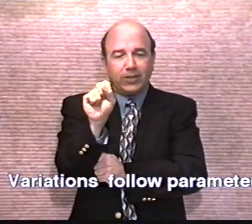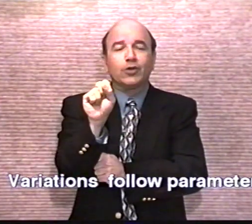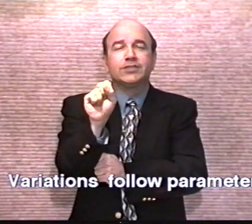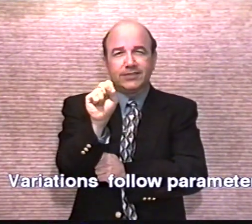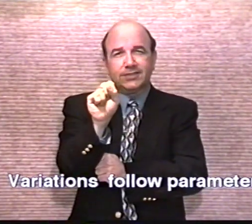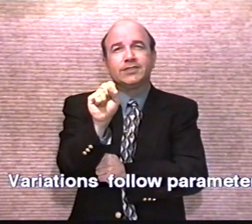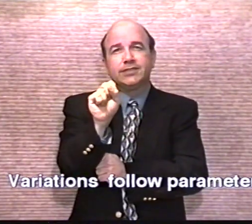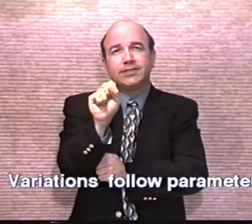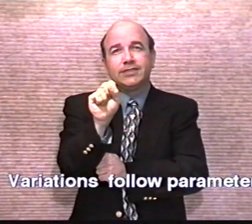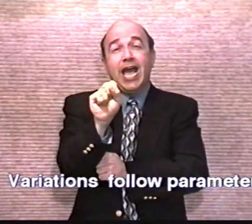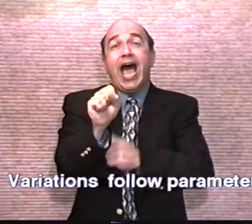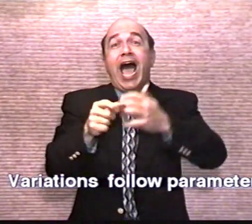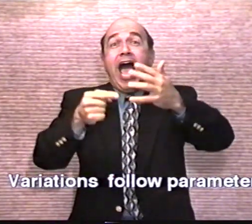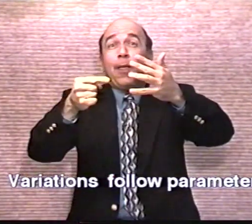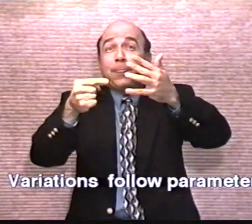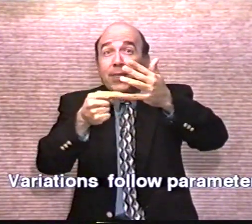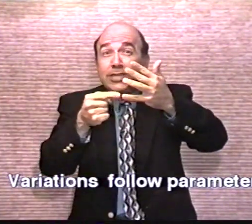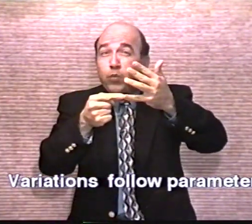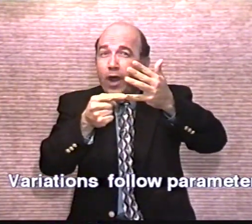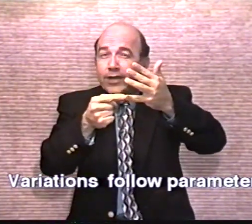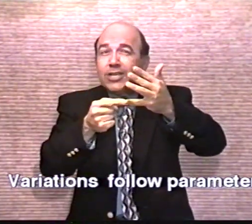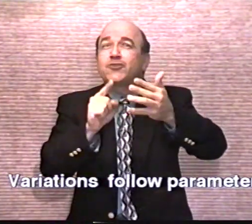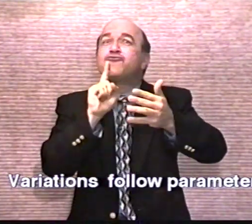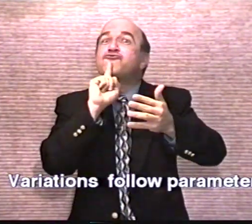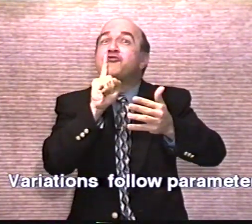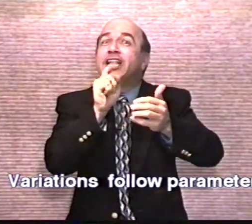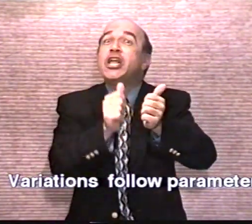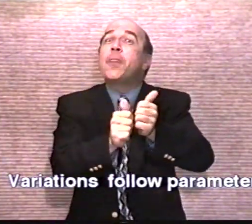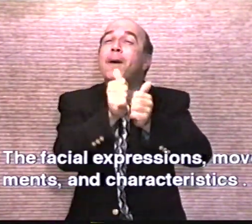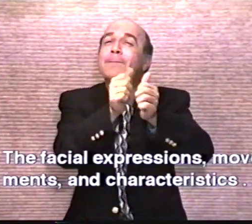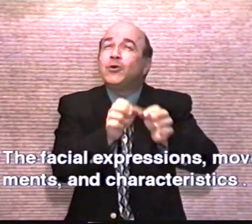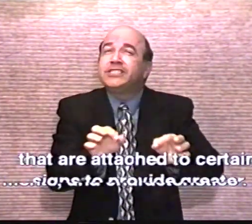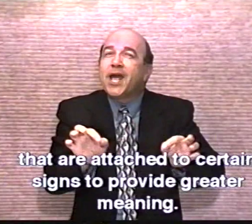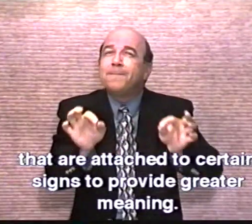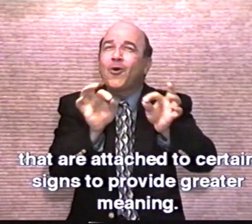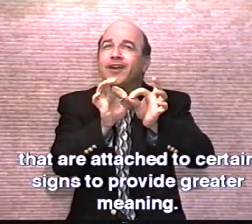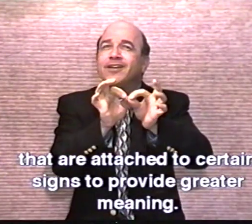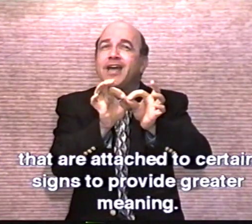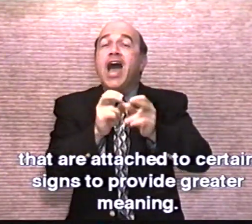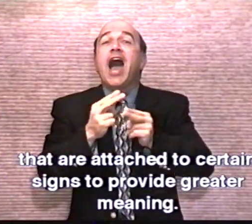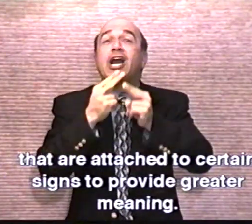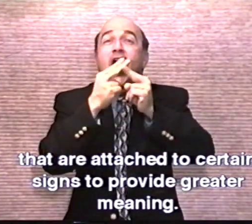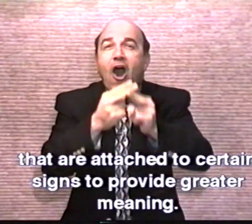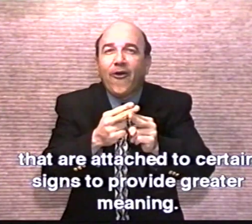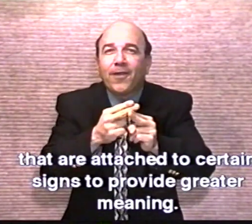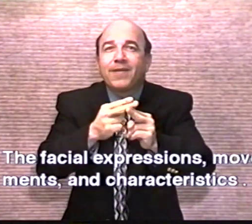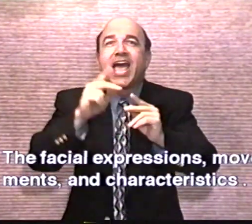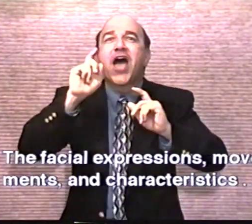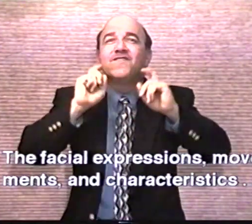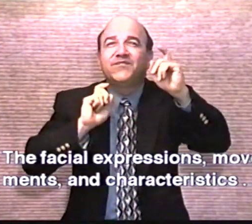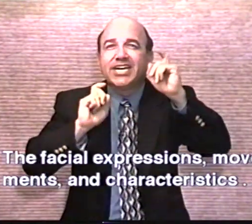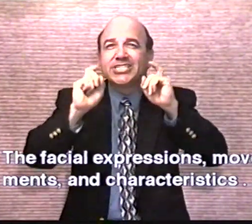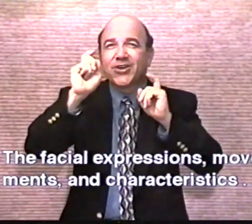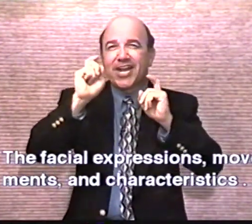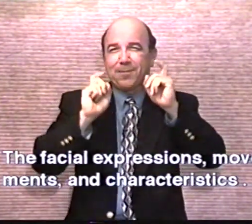parameters. And this one is really the most important. I call them basic